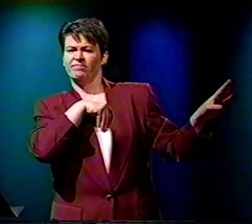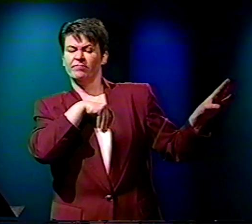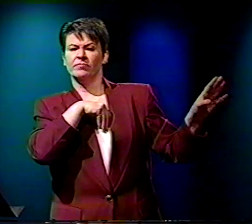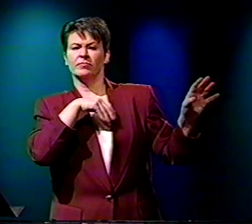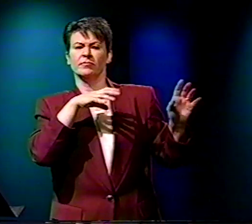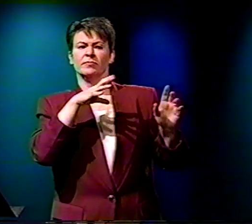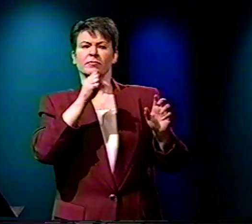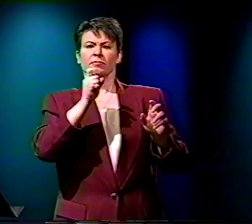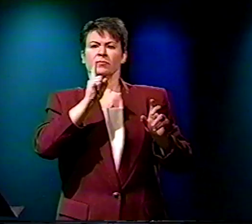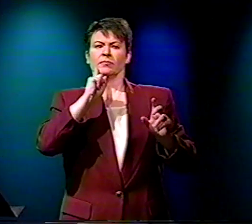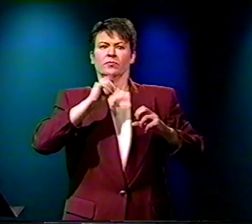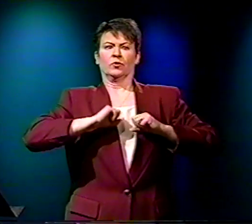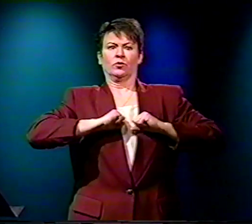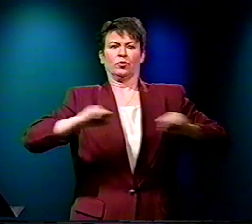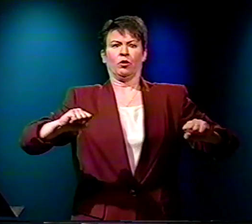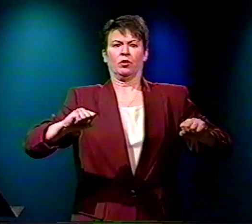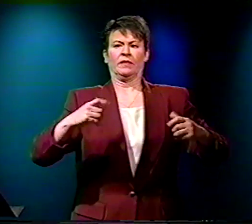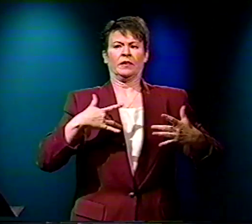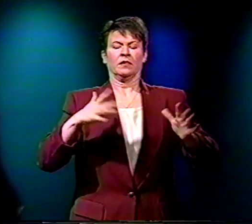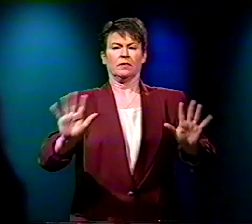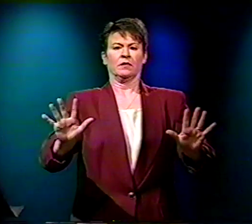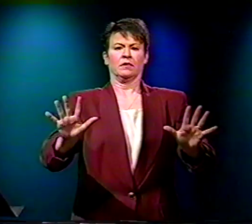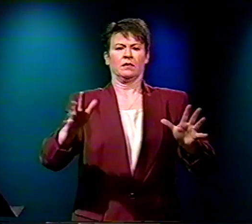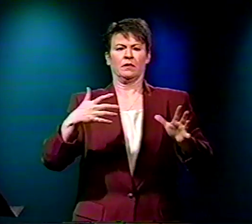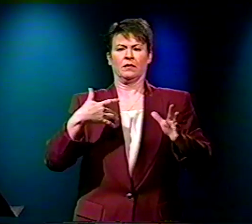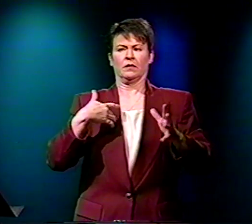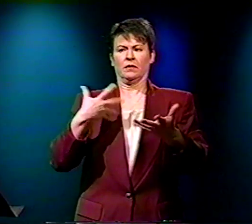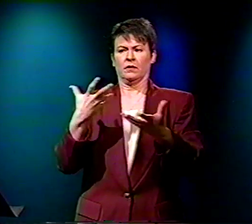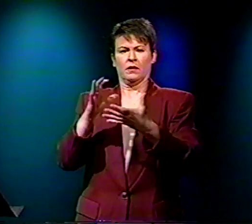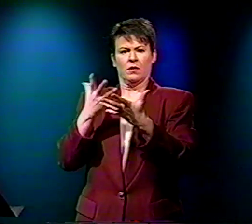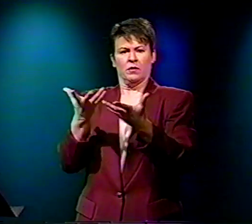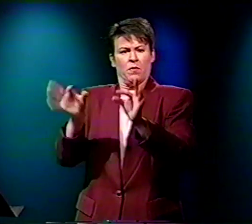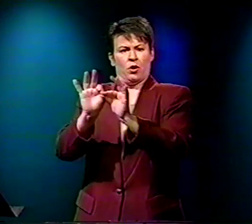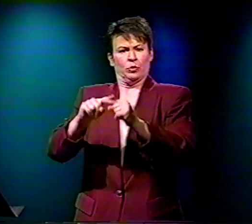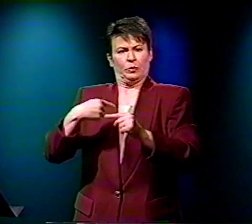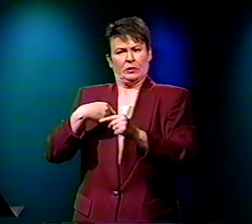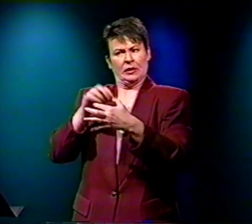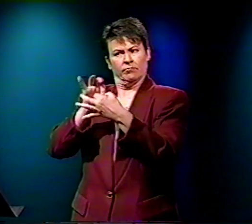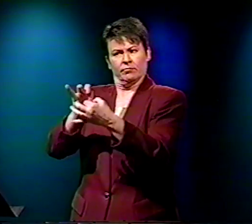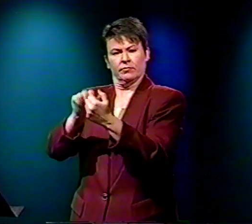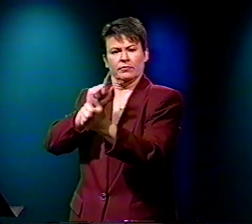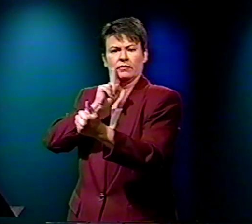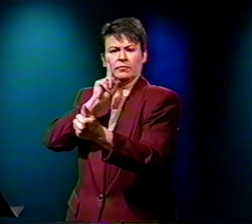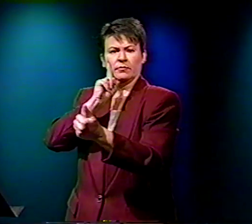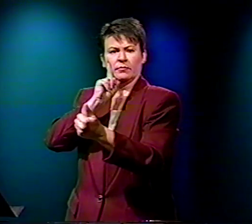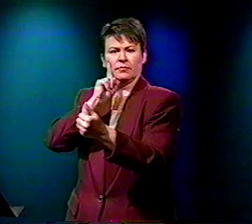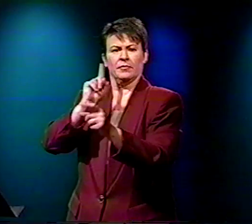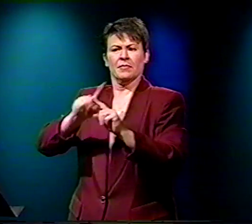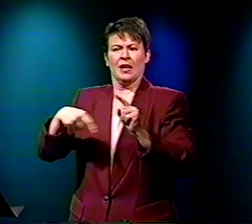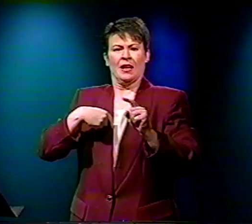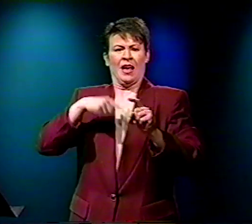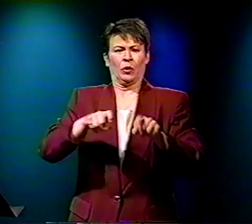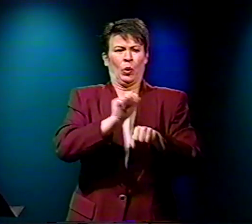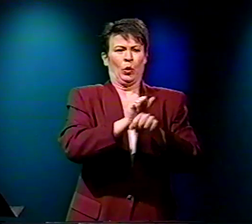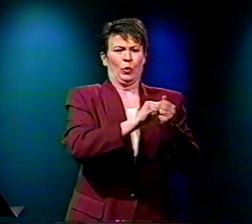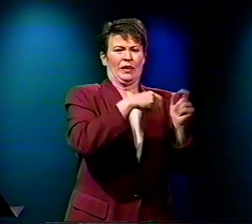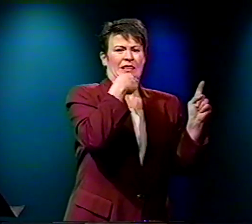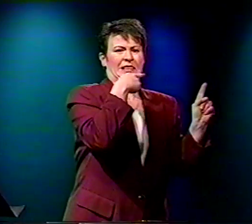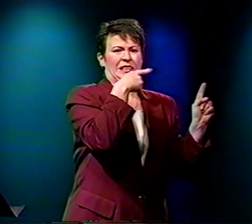more with hearing society, and so they reject them. And that deaf individual becomes torn because their membership within the deaf community is so important to